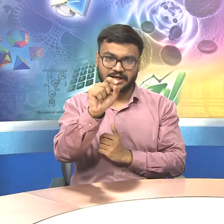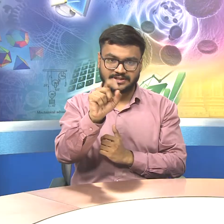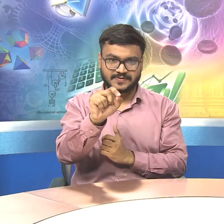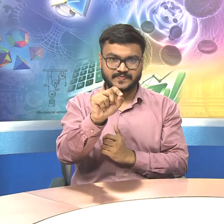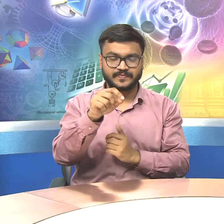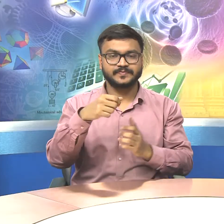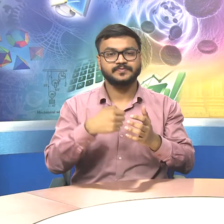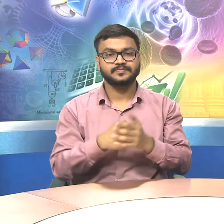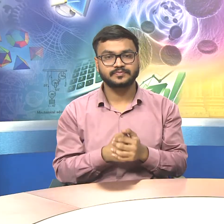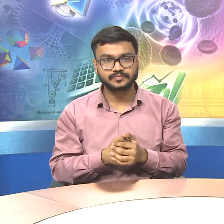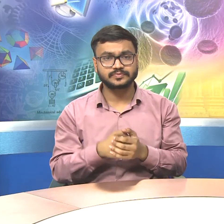Class 10th.